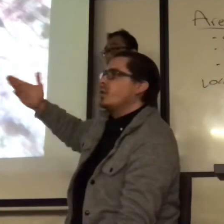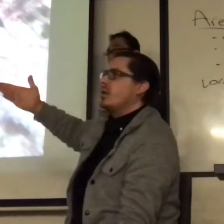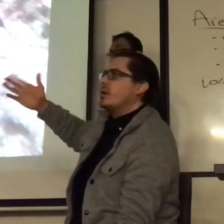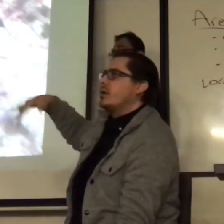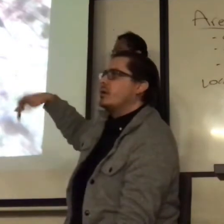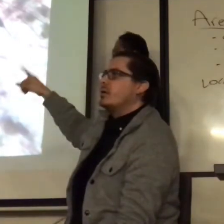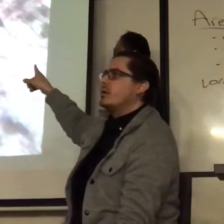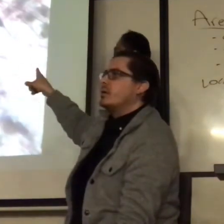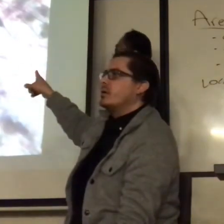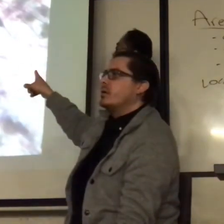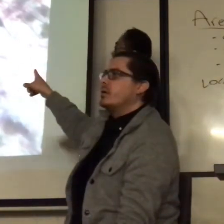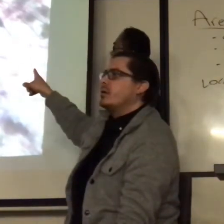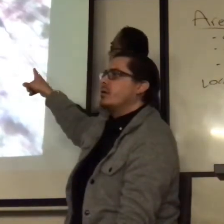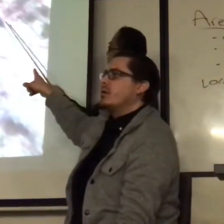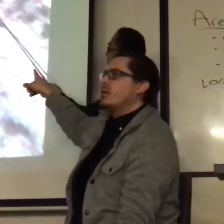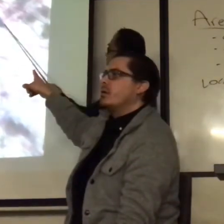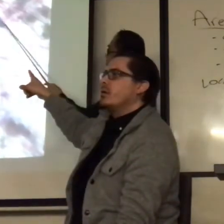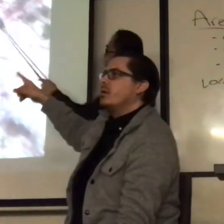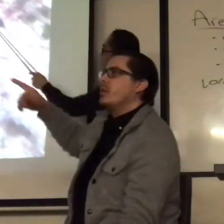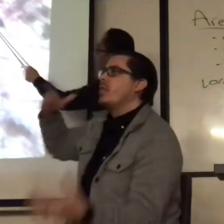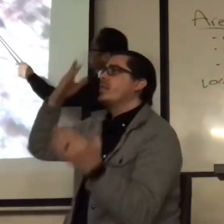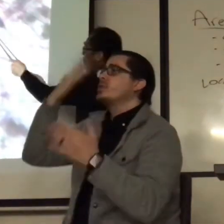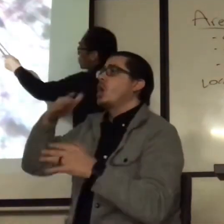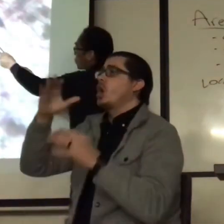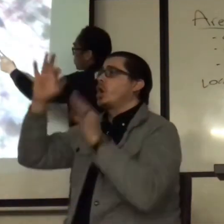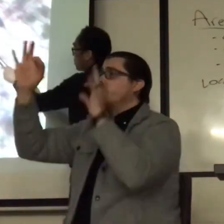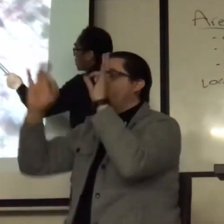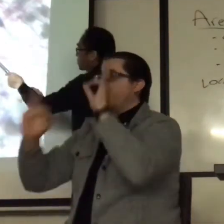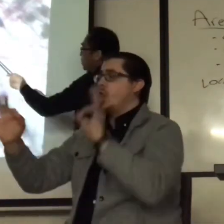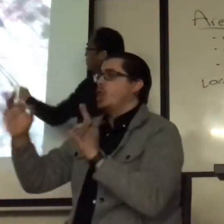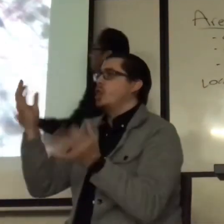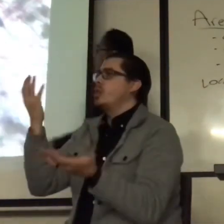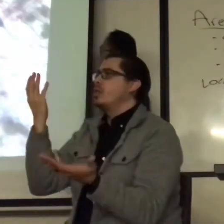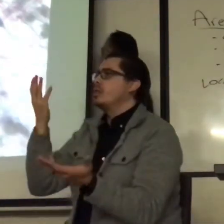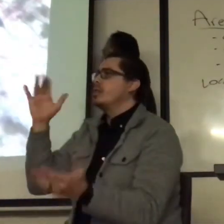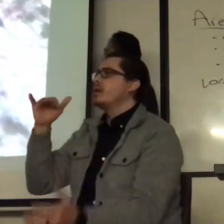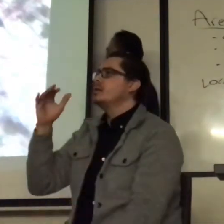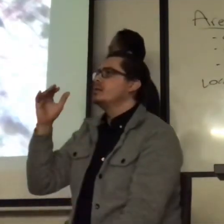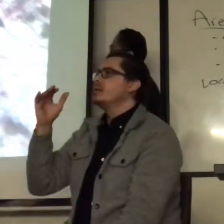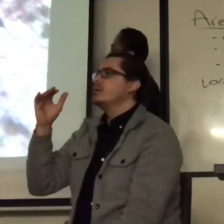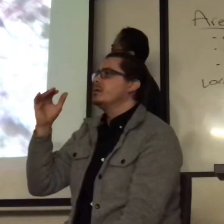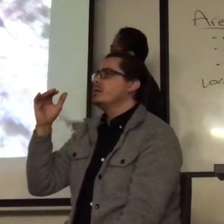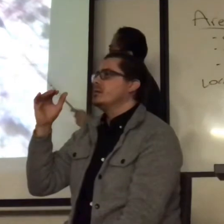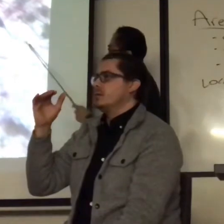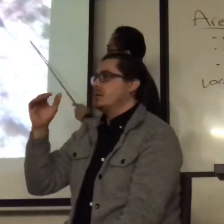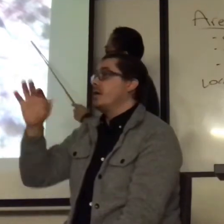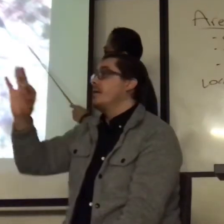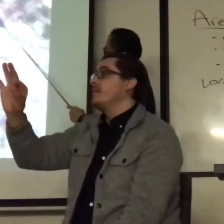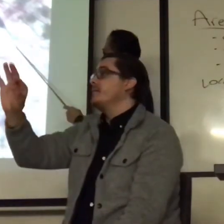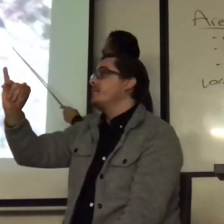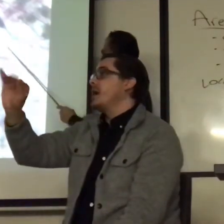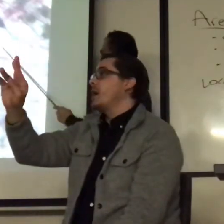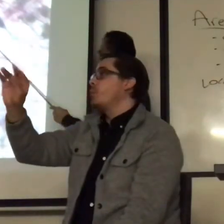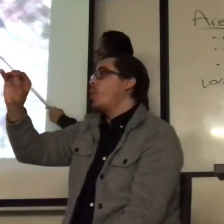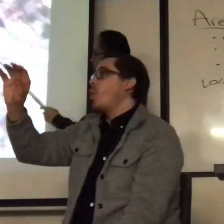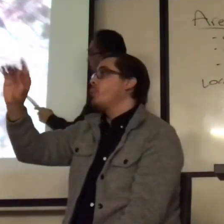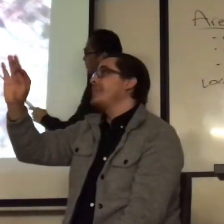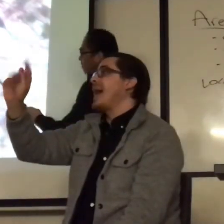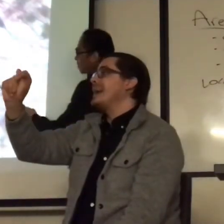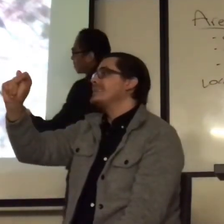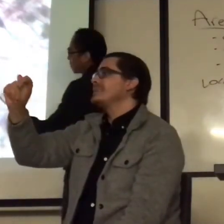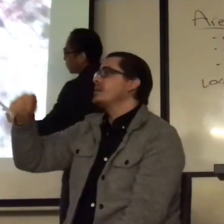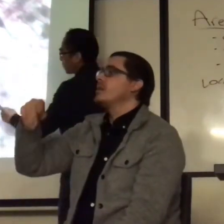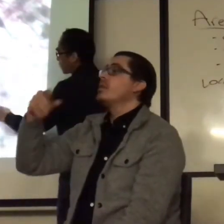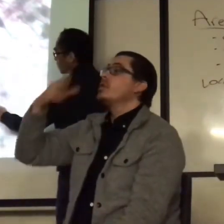for? The dark circular structure would be considered the fibroblast. What if I point to the dark hair-like